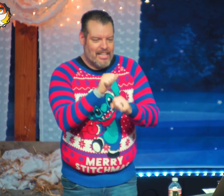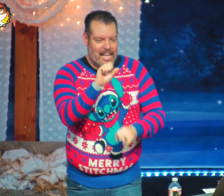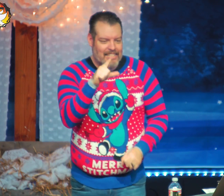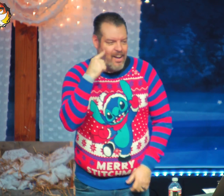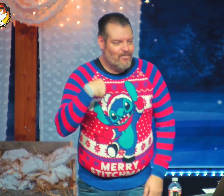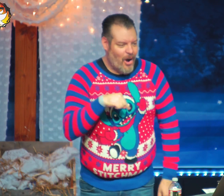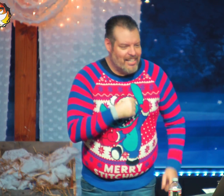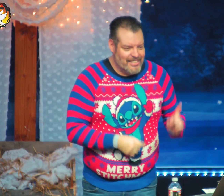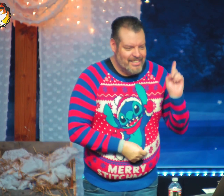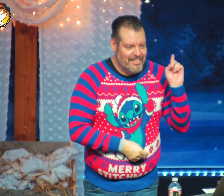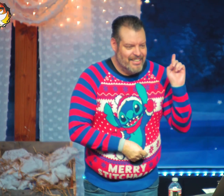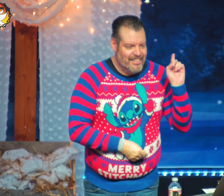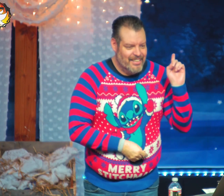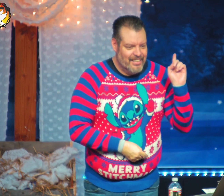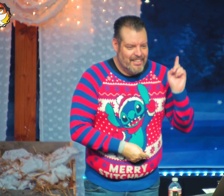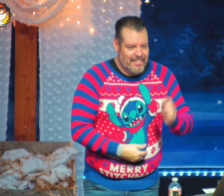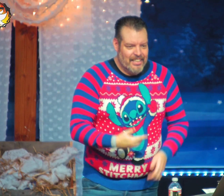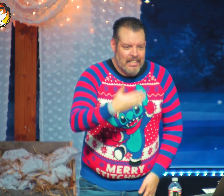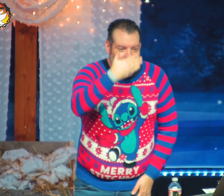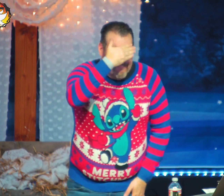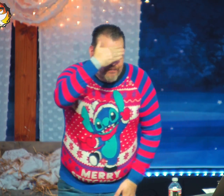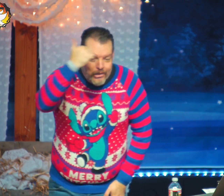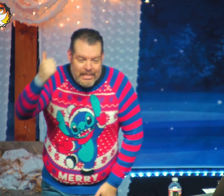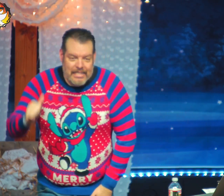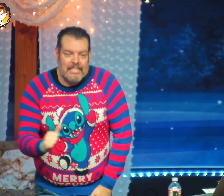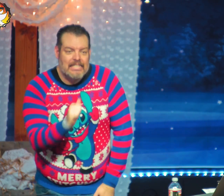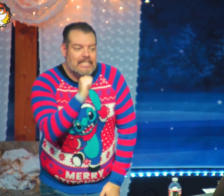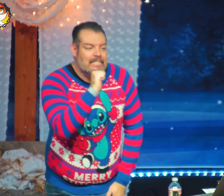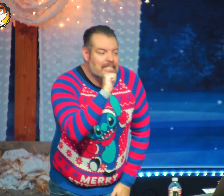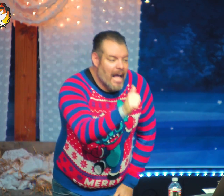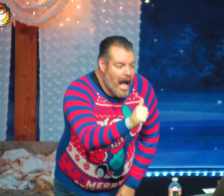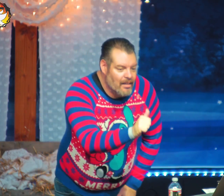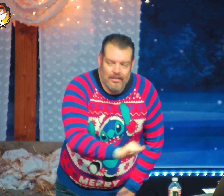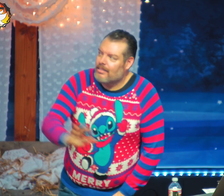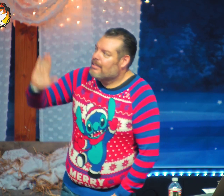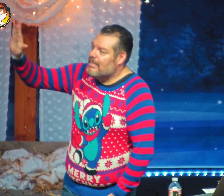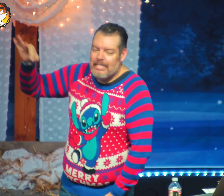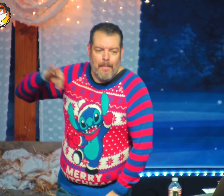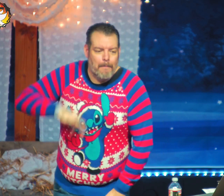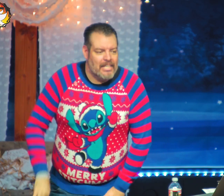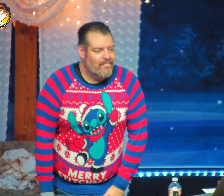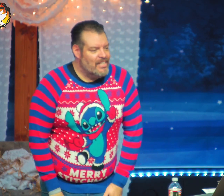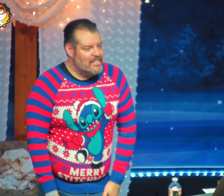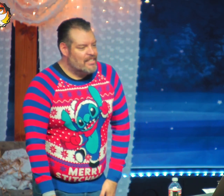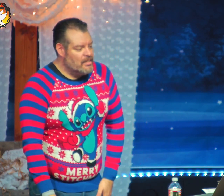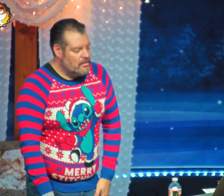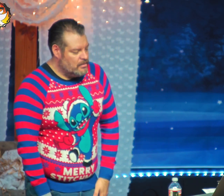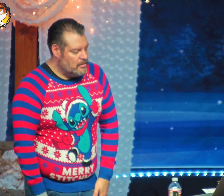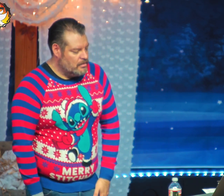Praise the Lord, my soul, and forget not all his benefits.